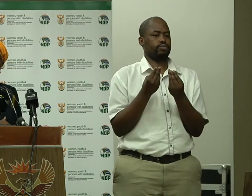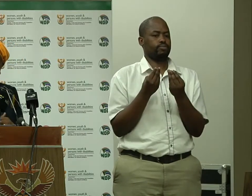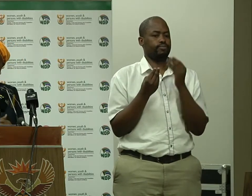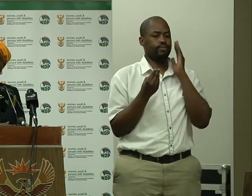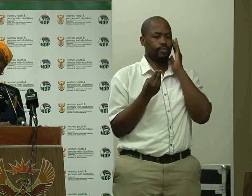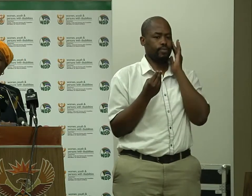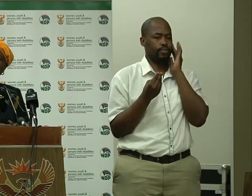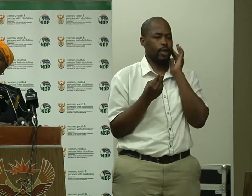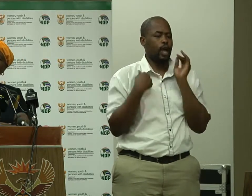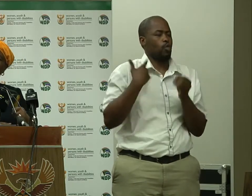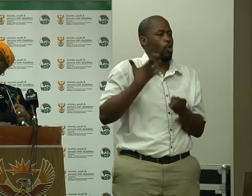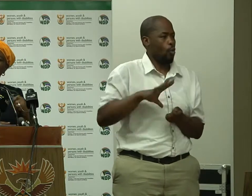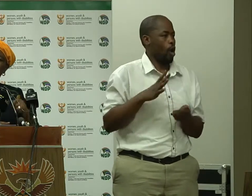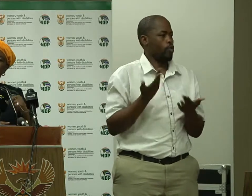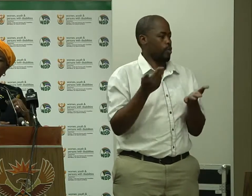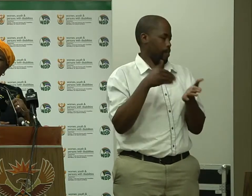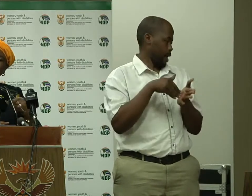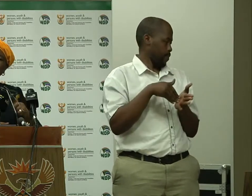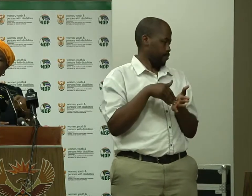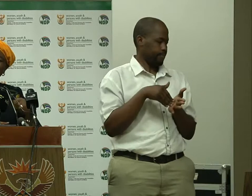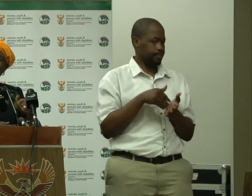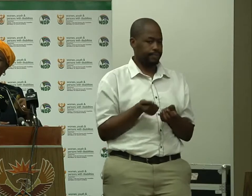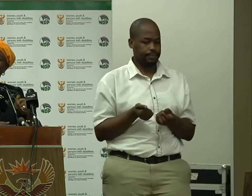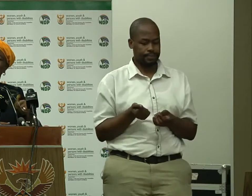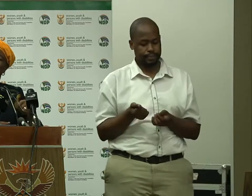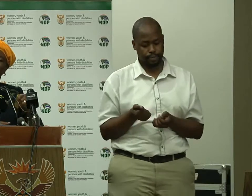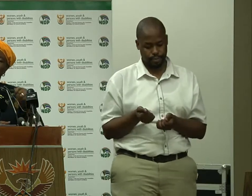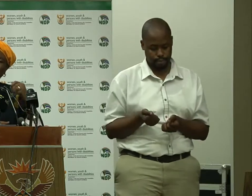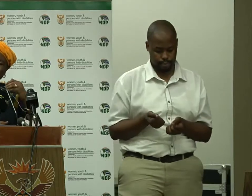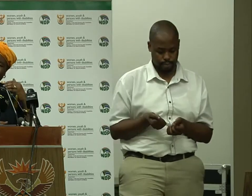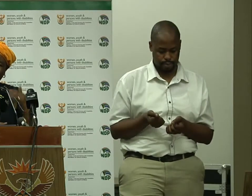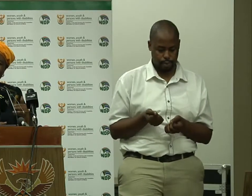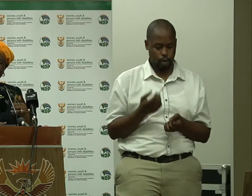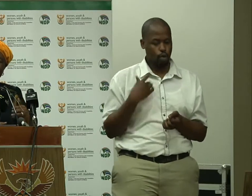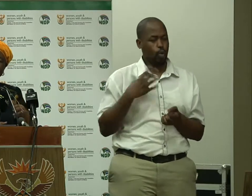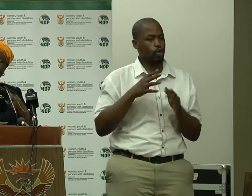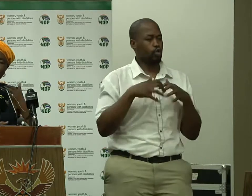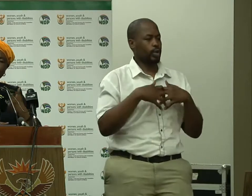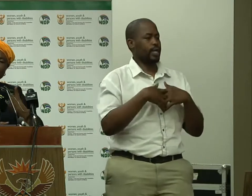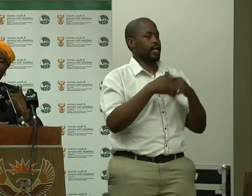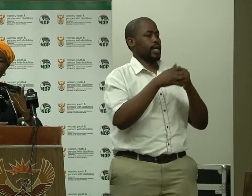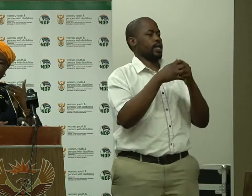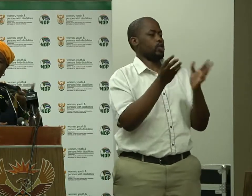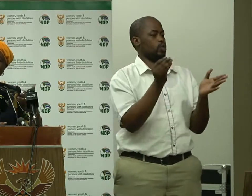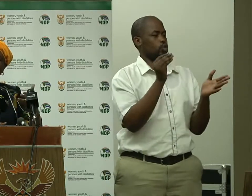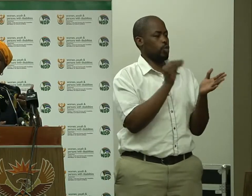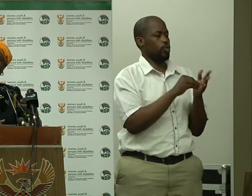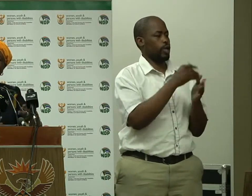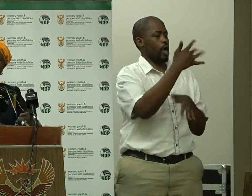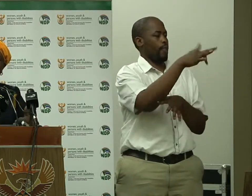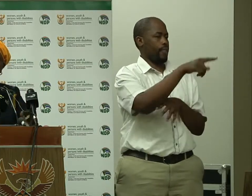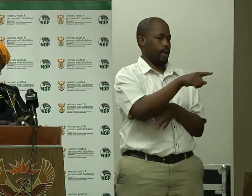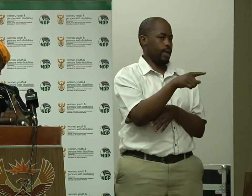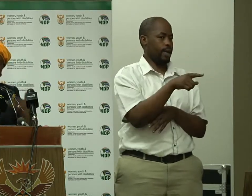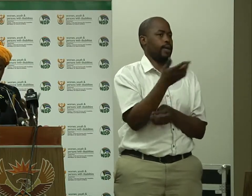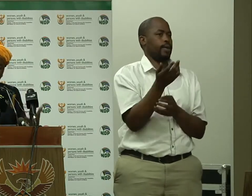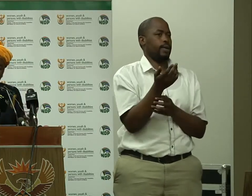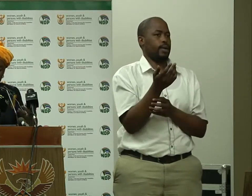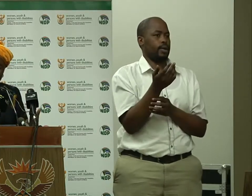we desire, the society we desire to create and to put out there as